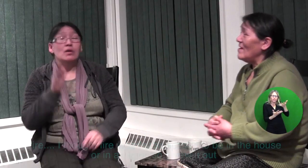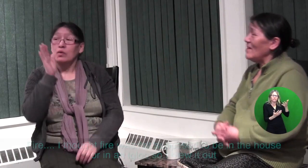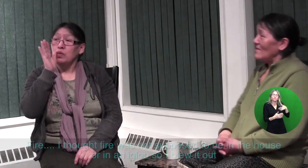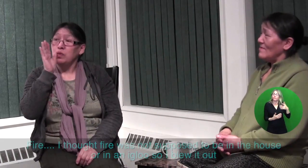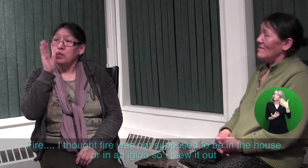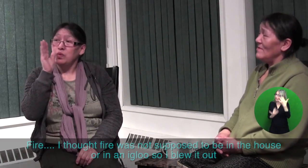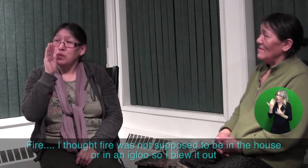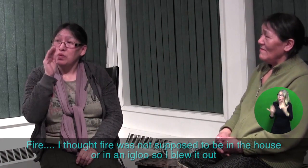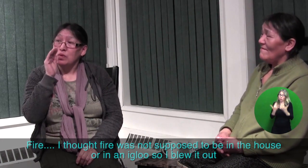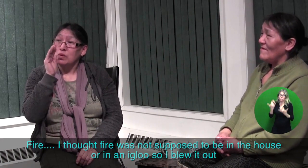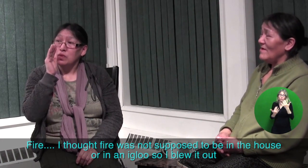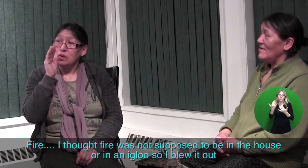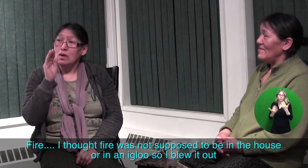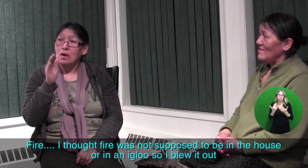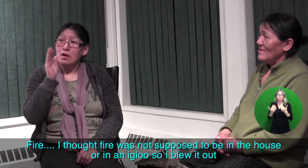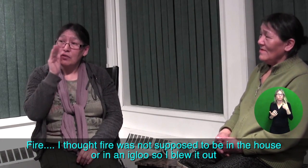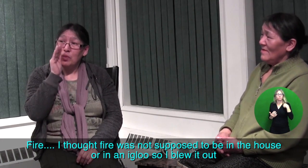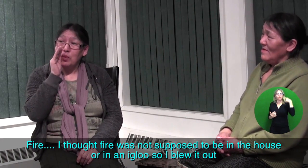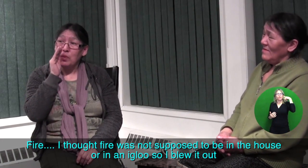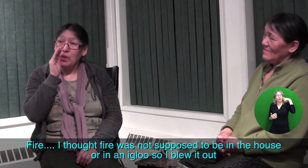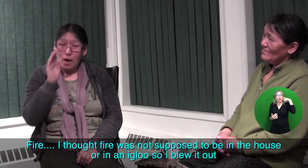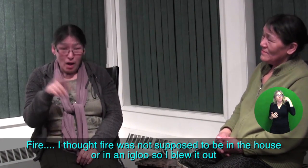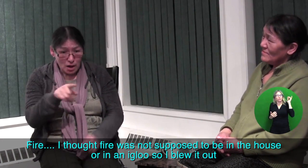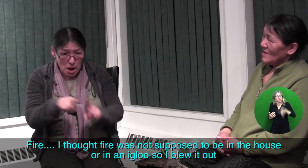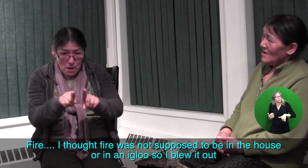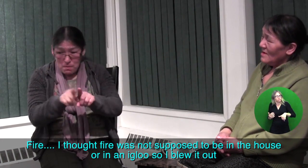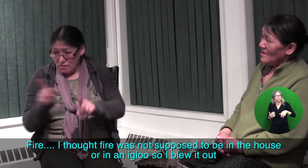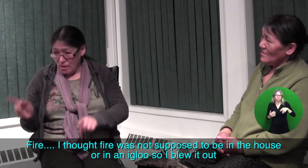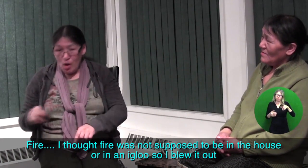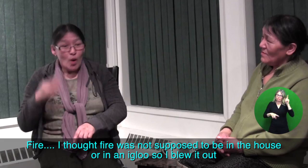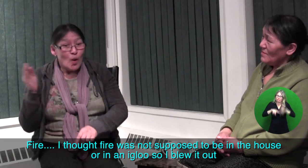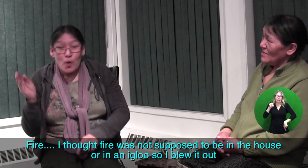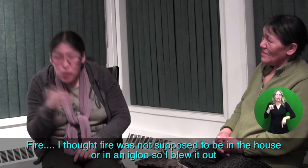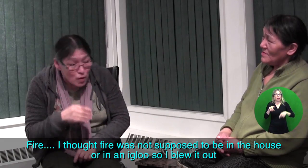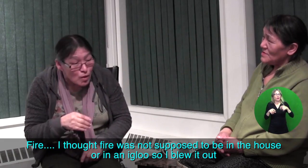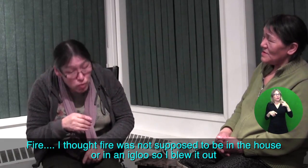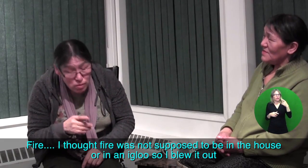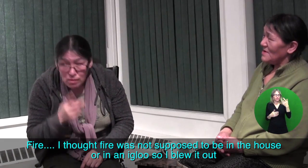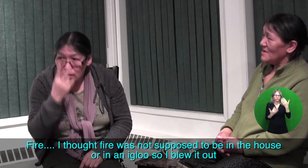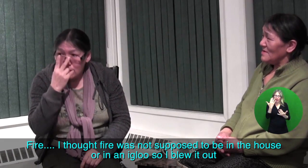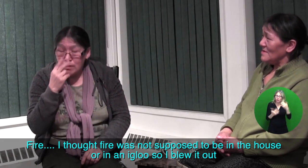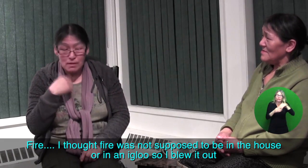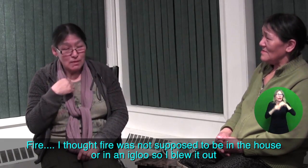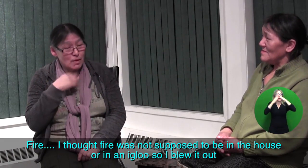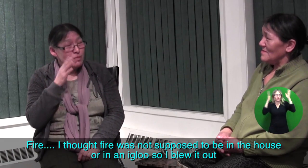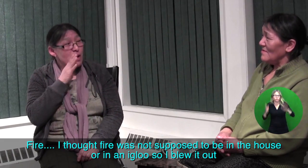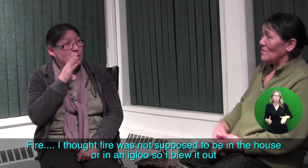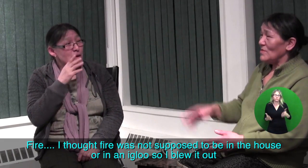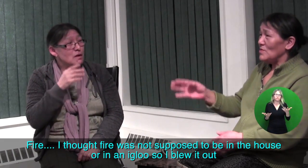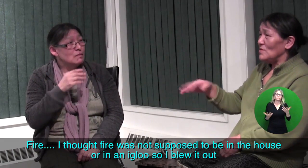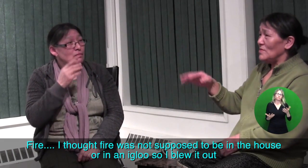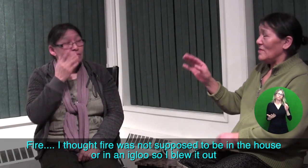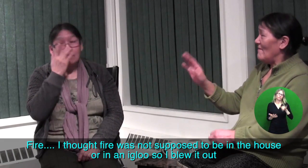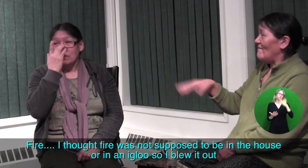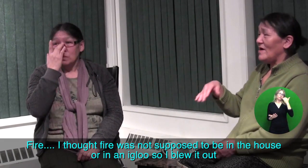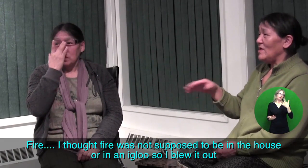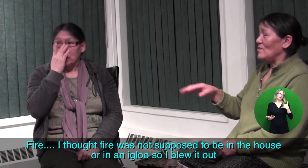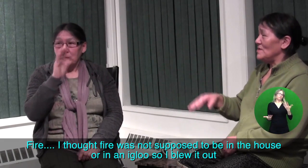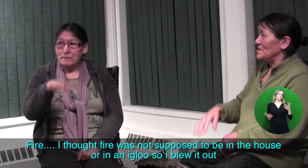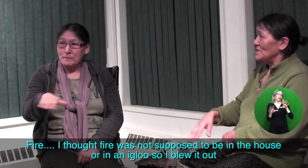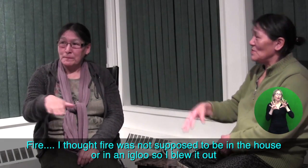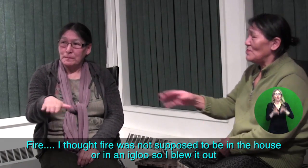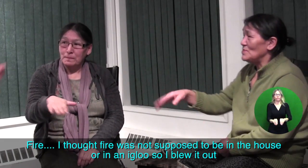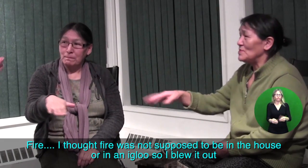Oh, fire! Oh, the fire! Yeah. Like she thought you.